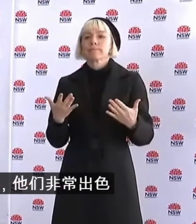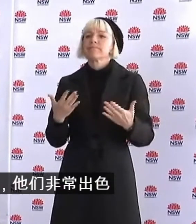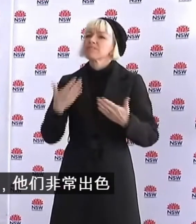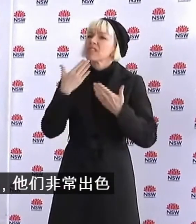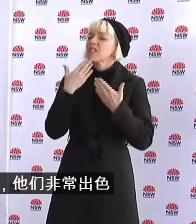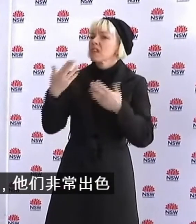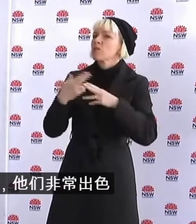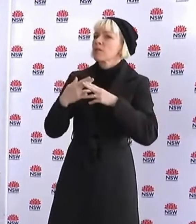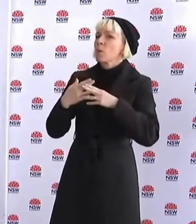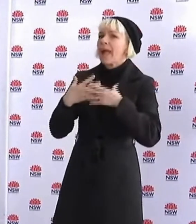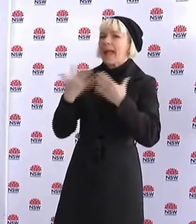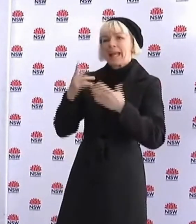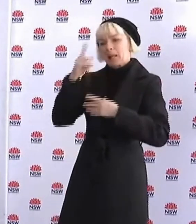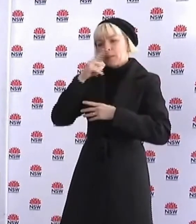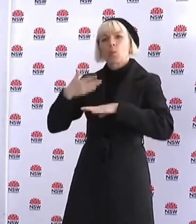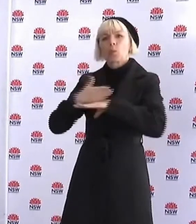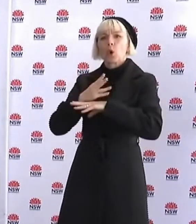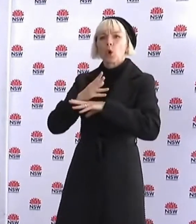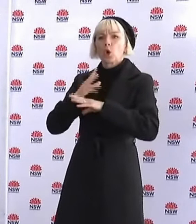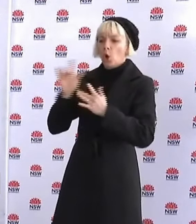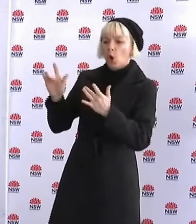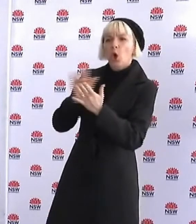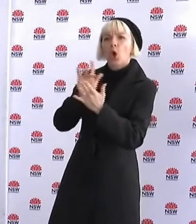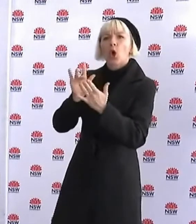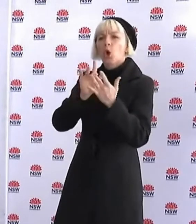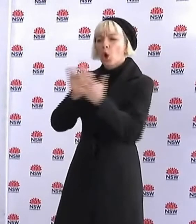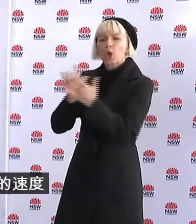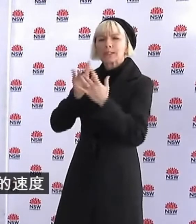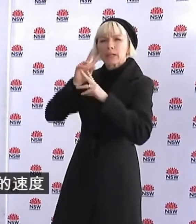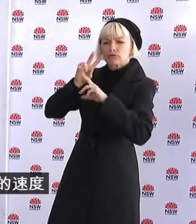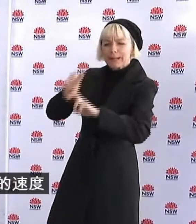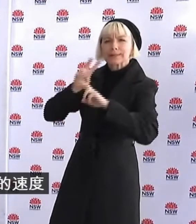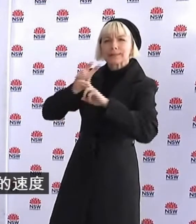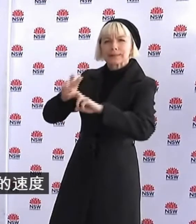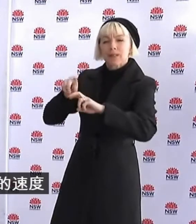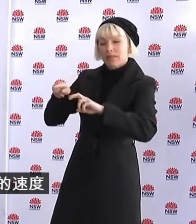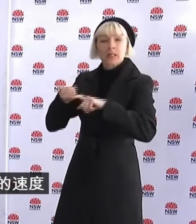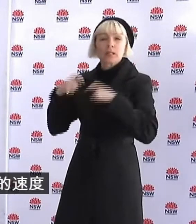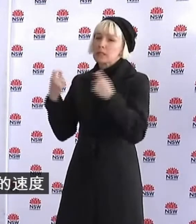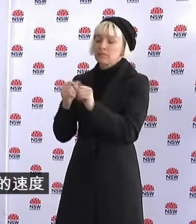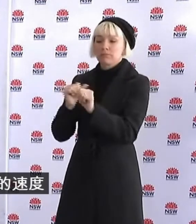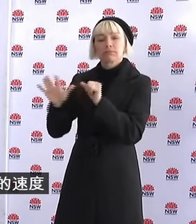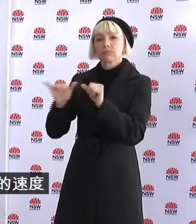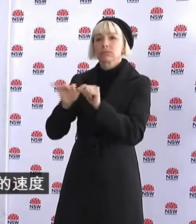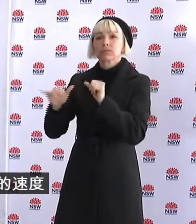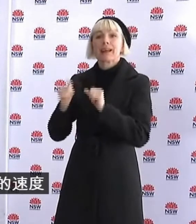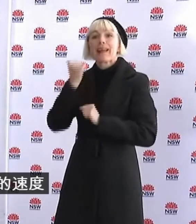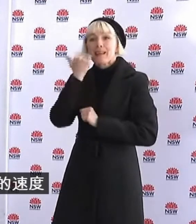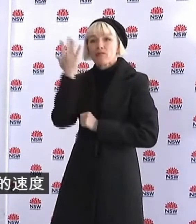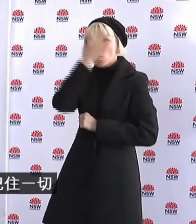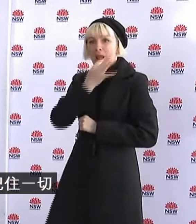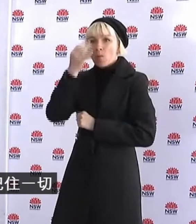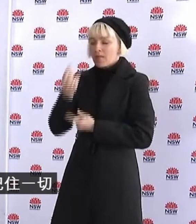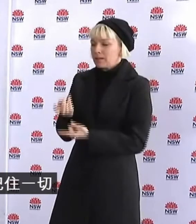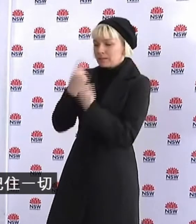been phenomenal. I have the opportunity to get daily, sometimes hourly reports on how quickly they're getting to